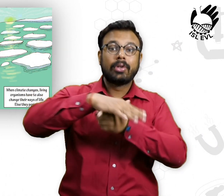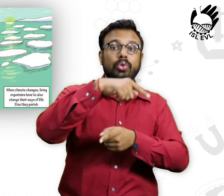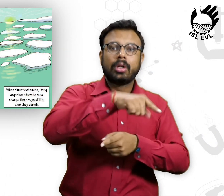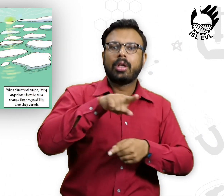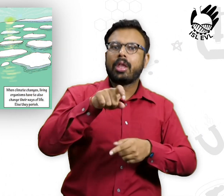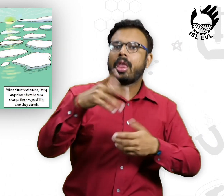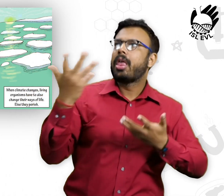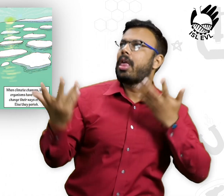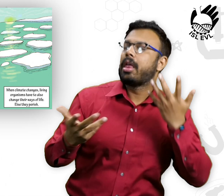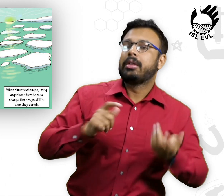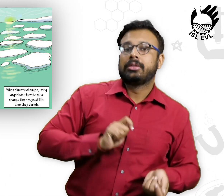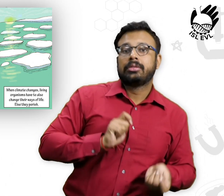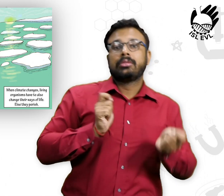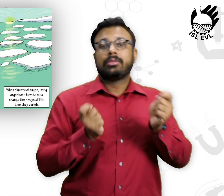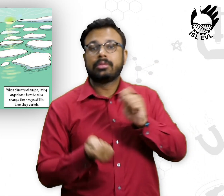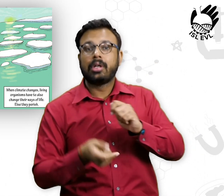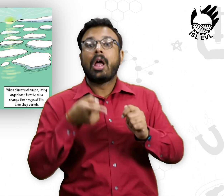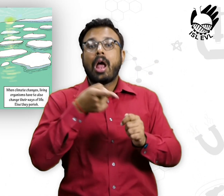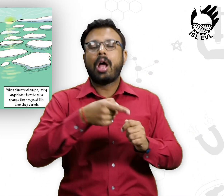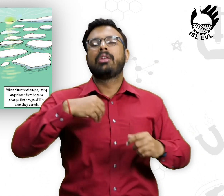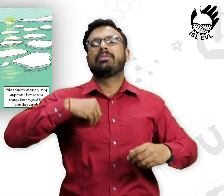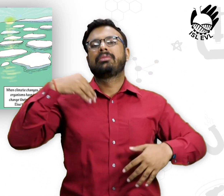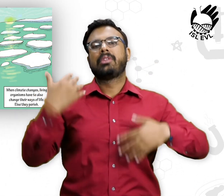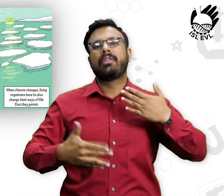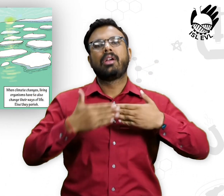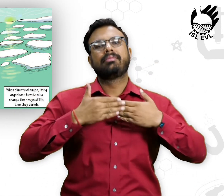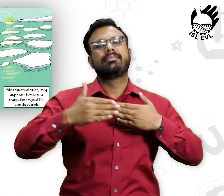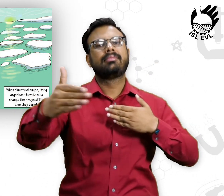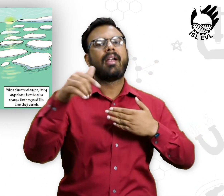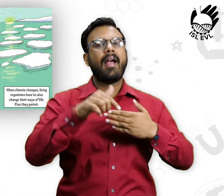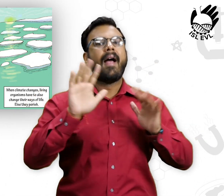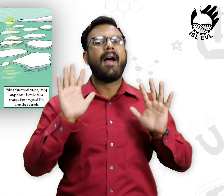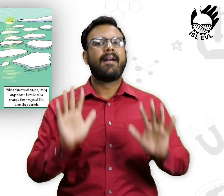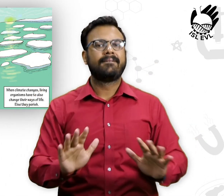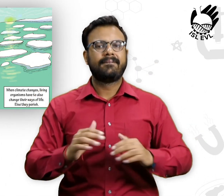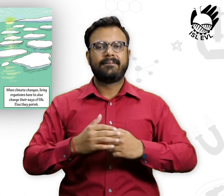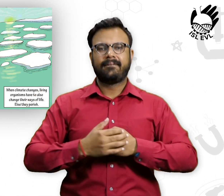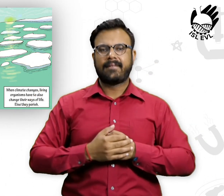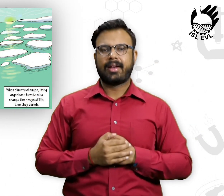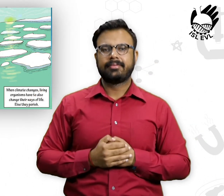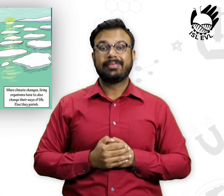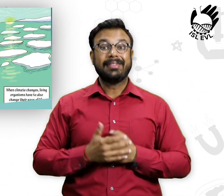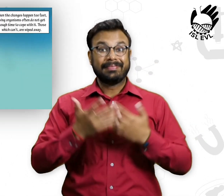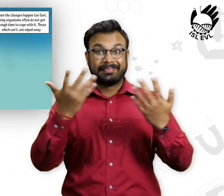must cope with these changes or else they shall perish.